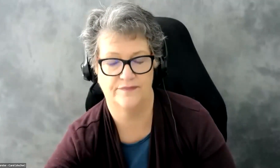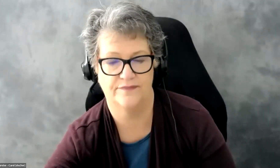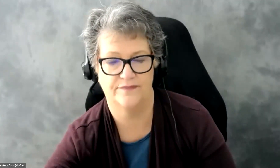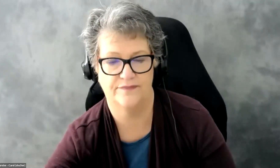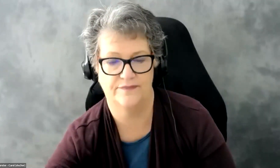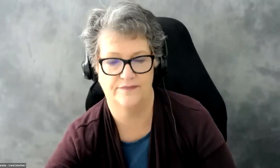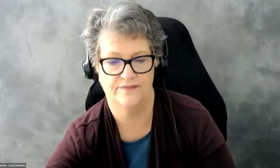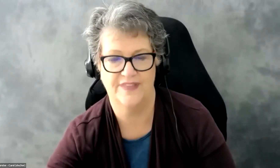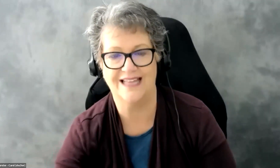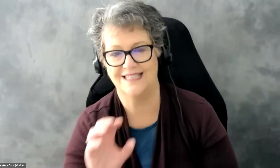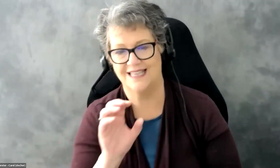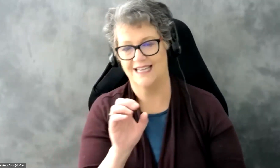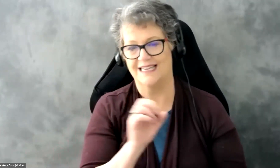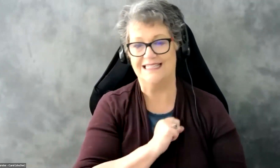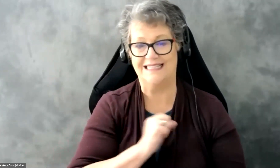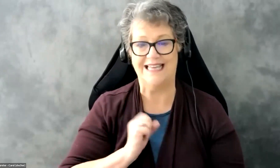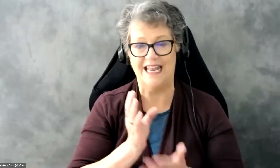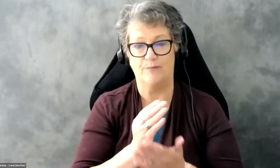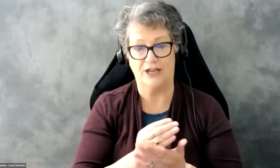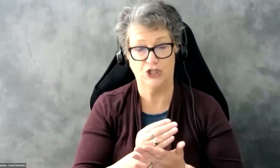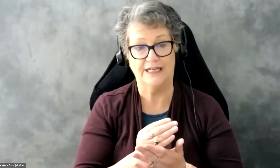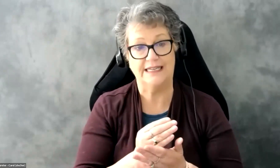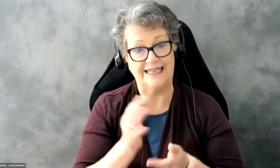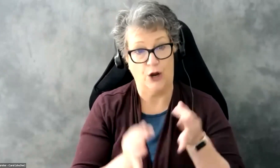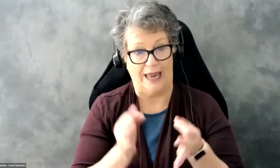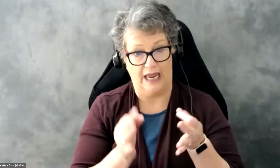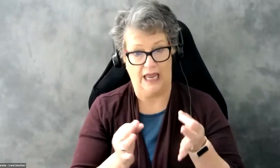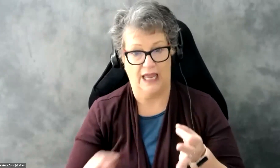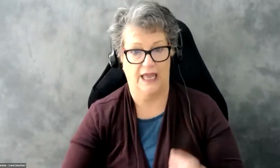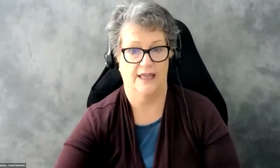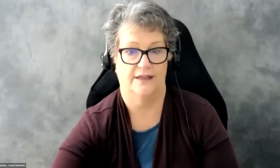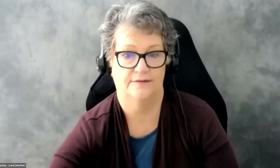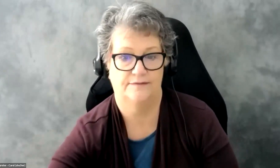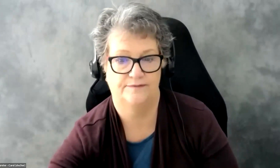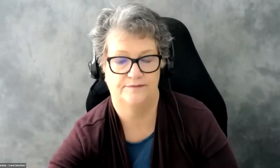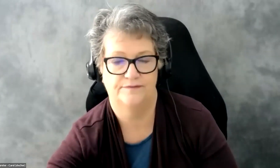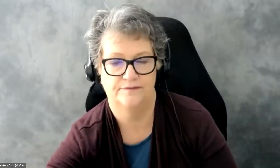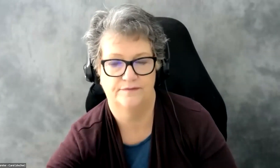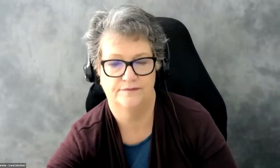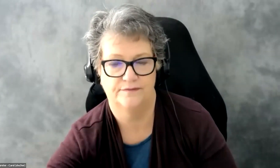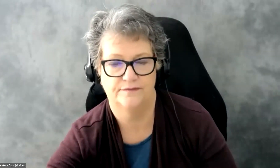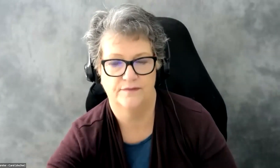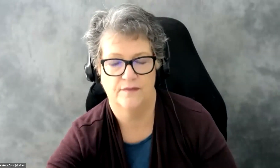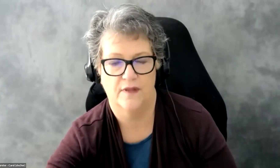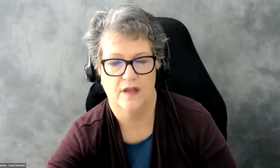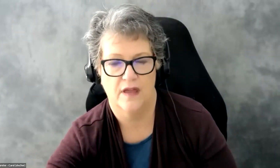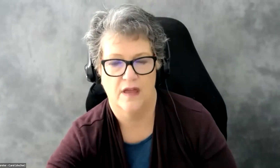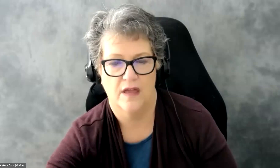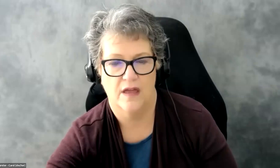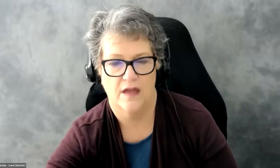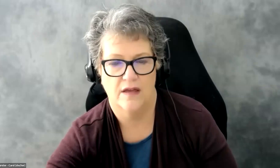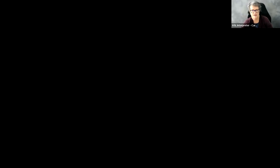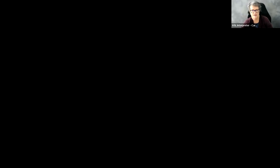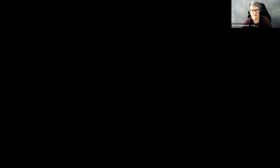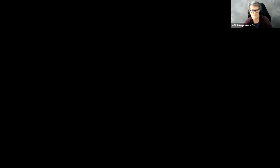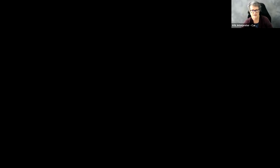agenda for their hearing that they had. And let's see, share. I